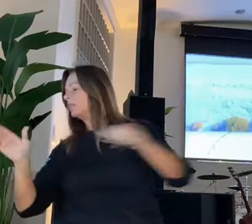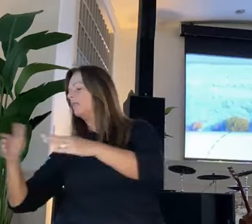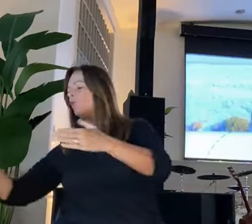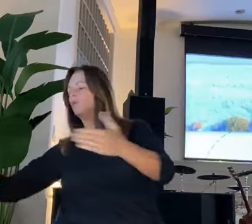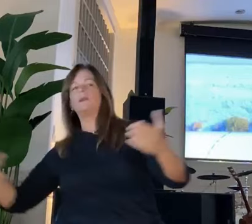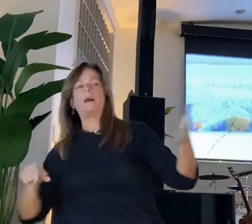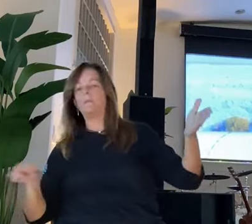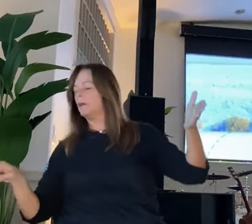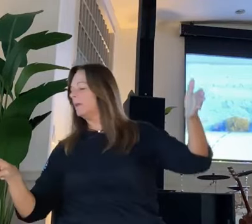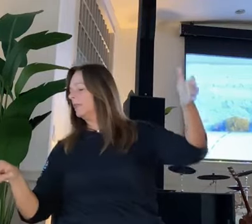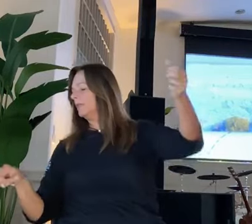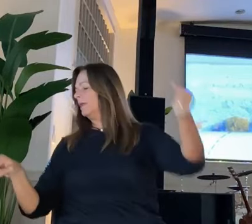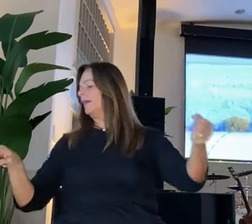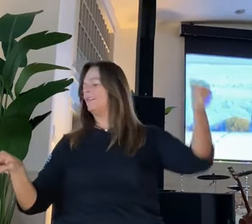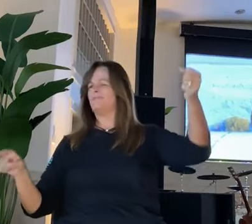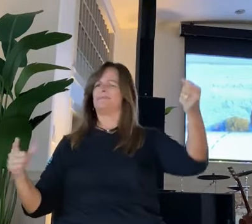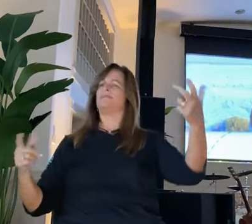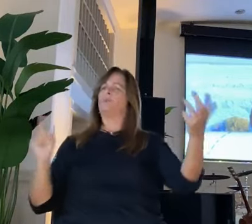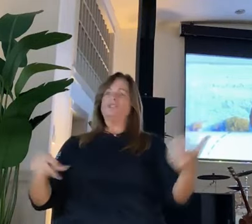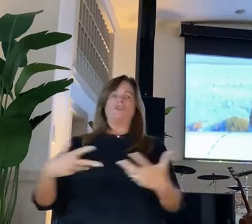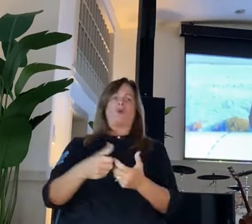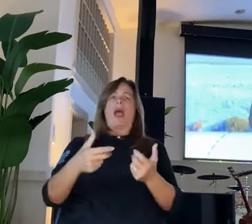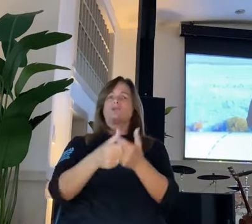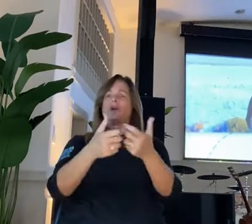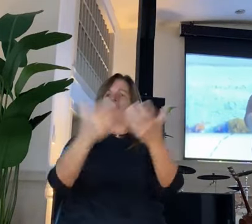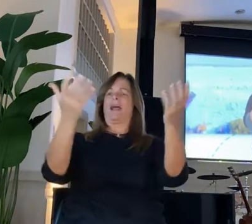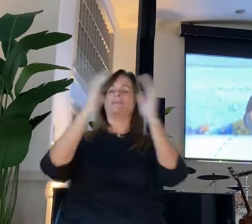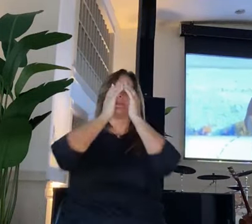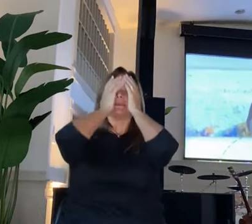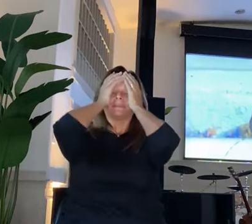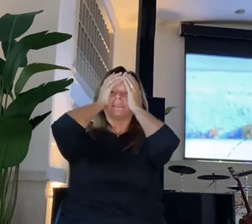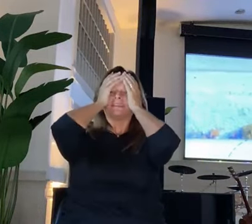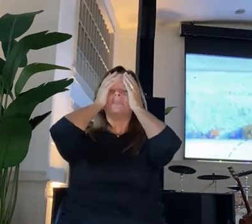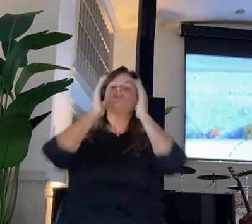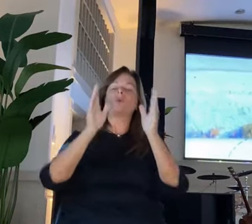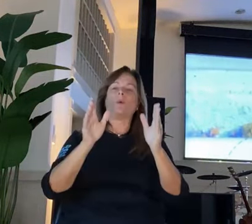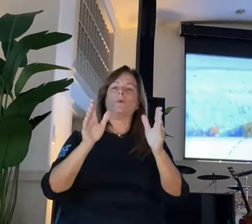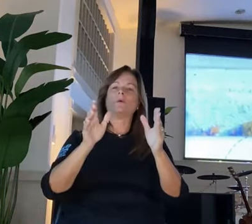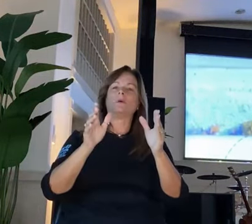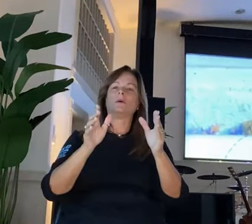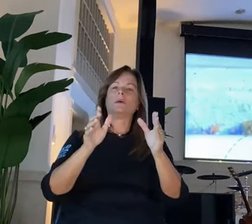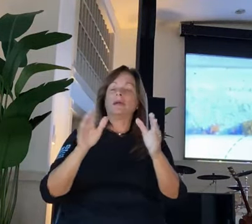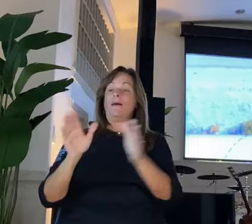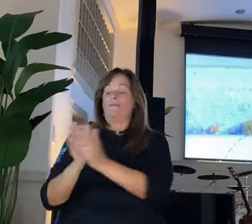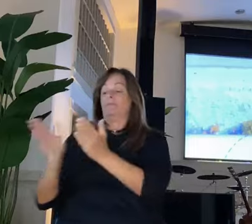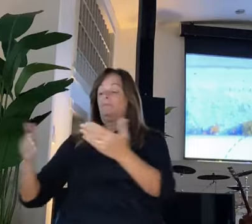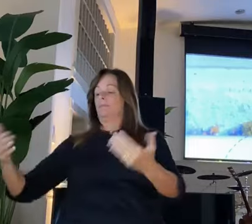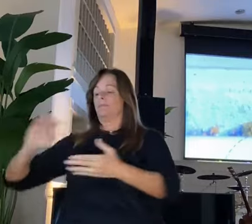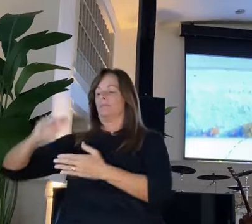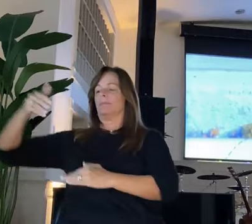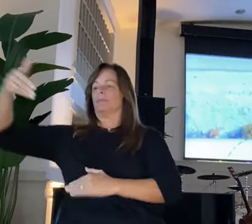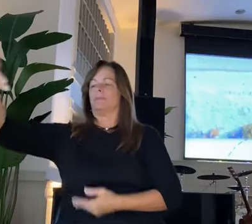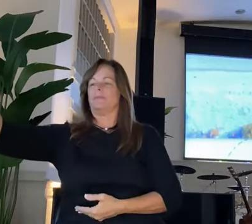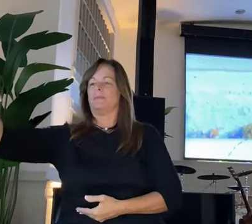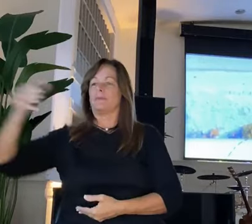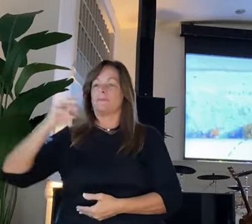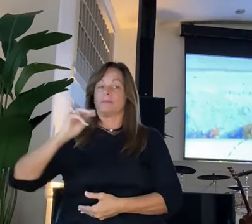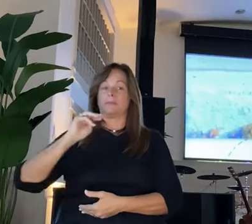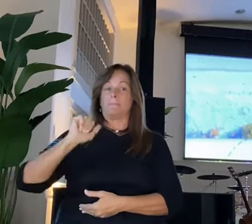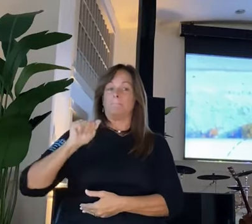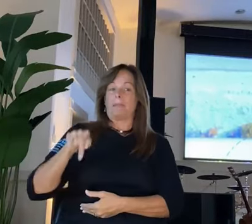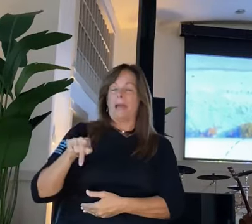It's amazing. Oh my gosh. Well, the Holy Spirit wants to be your map, which is your guide to help you know which way to